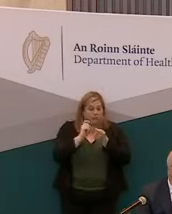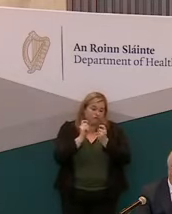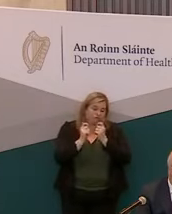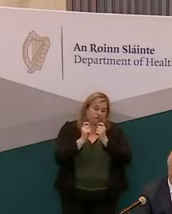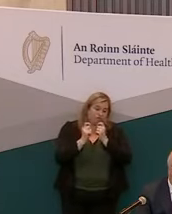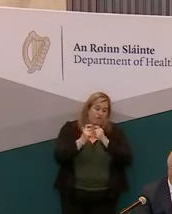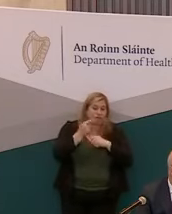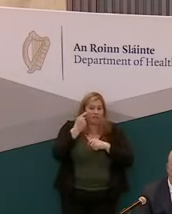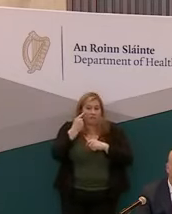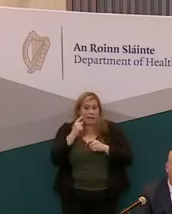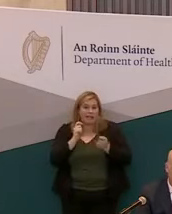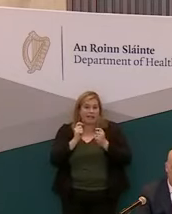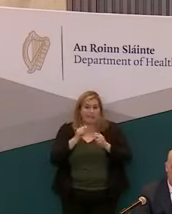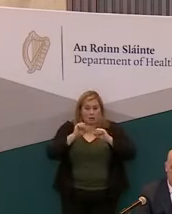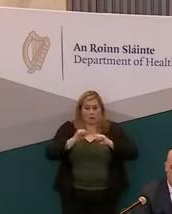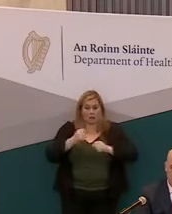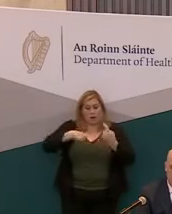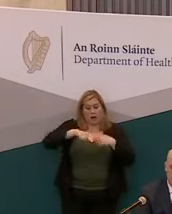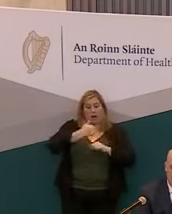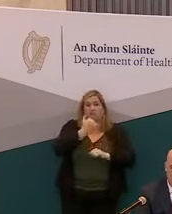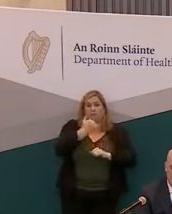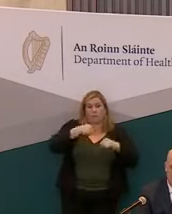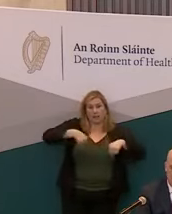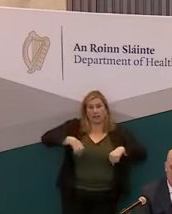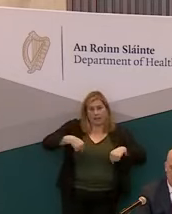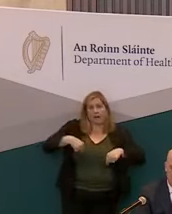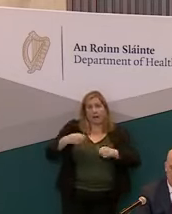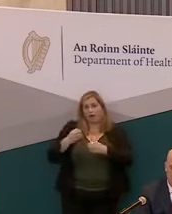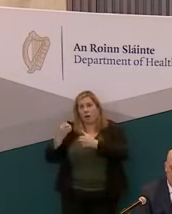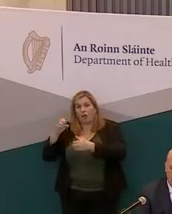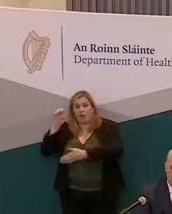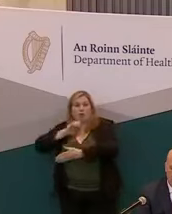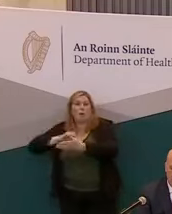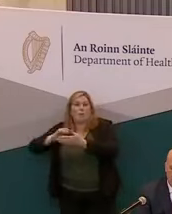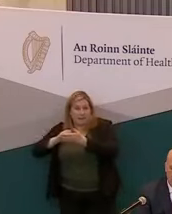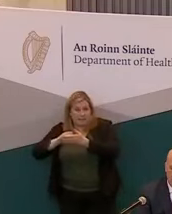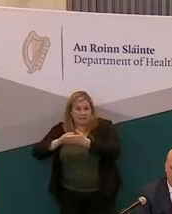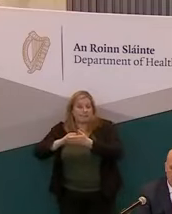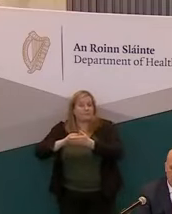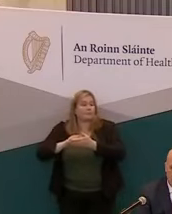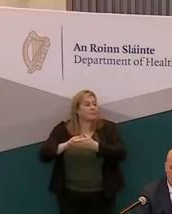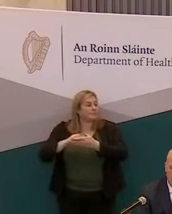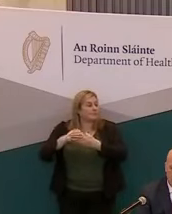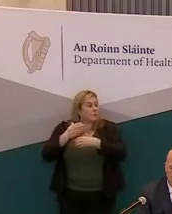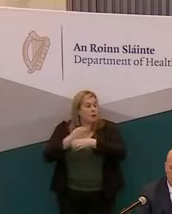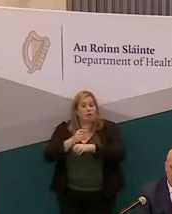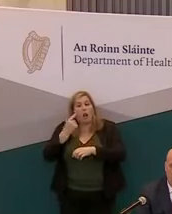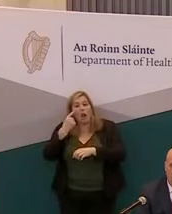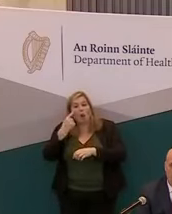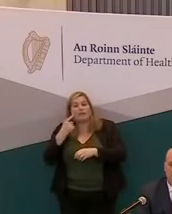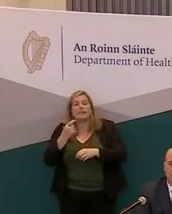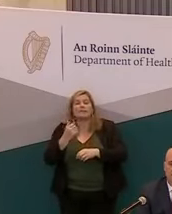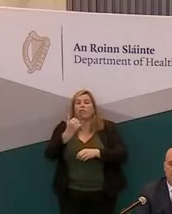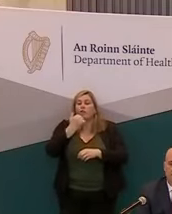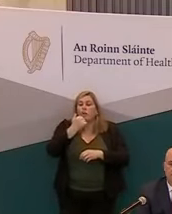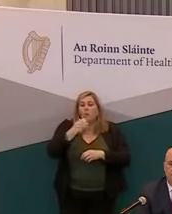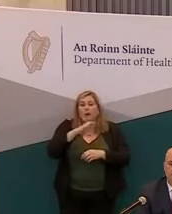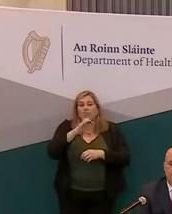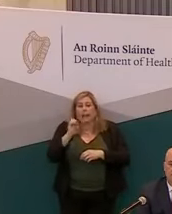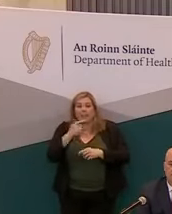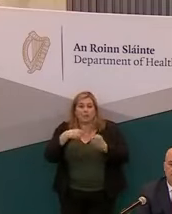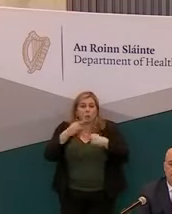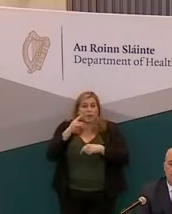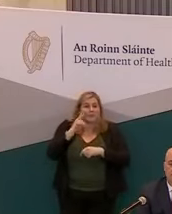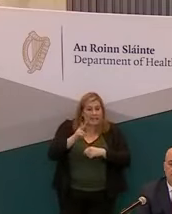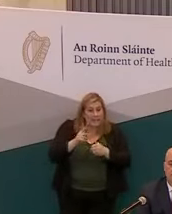number across a number of European nations. And what it does is it looks at the number of cases that we've seen and the